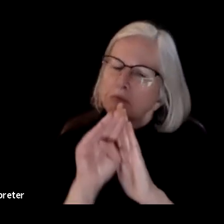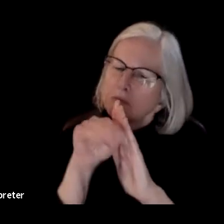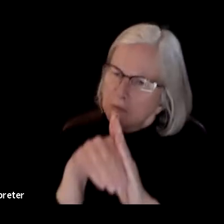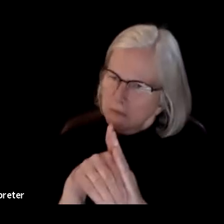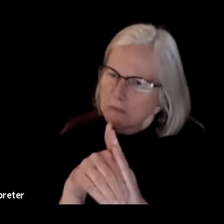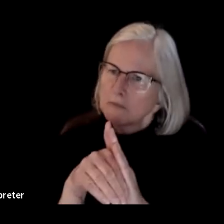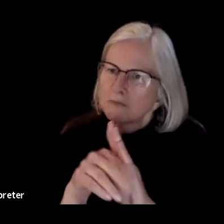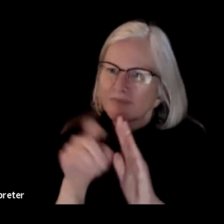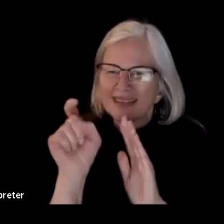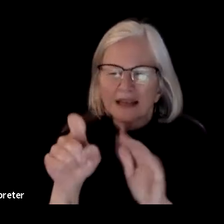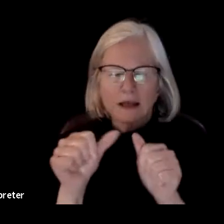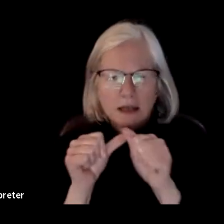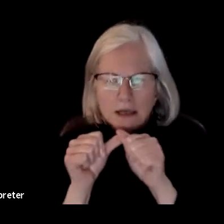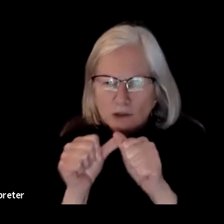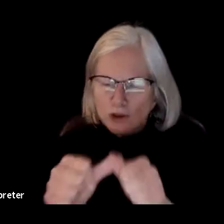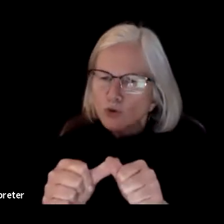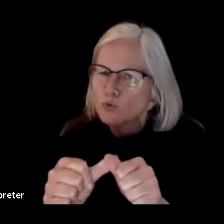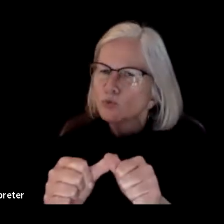wave.